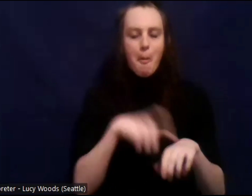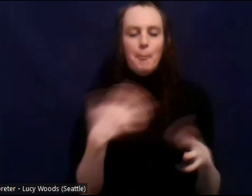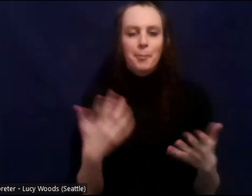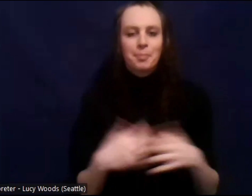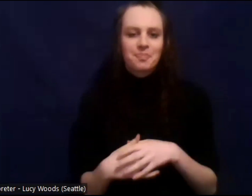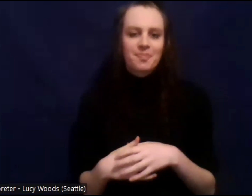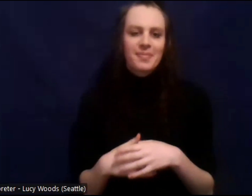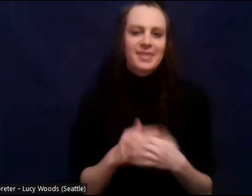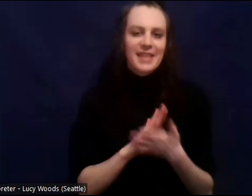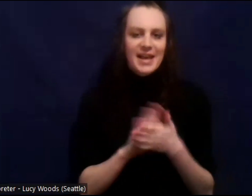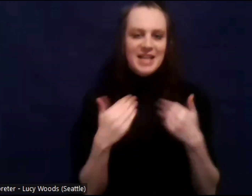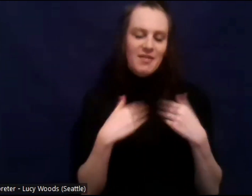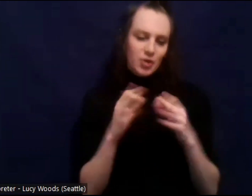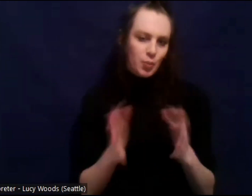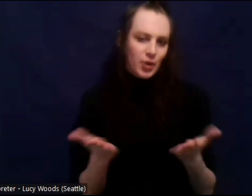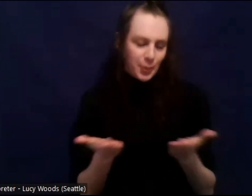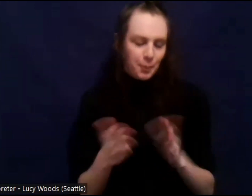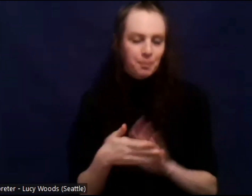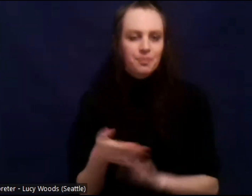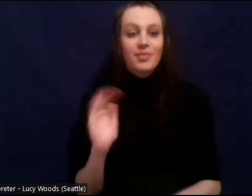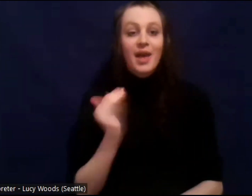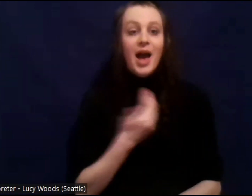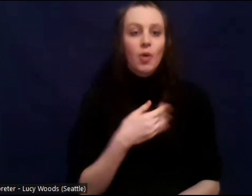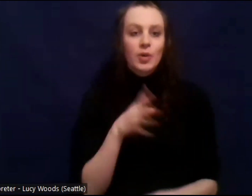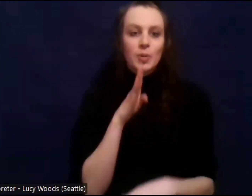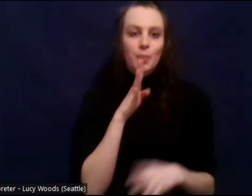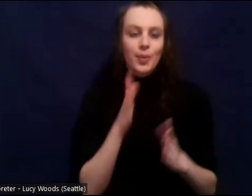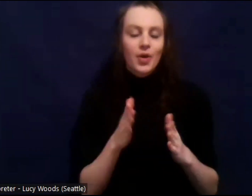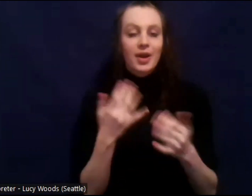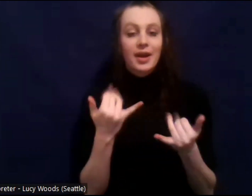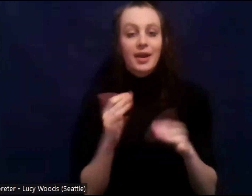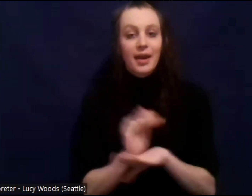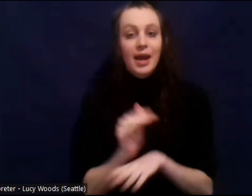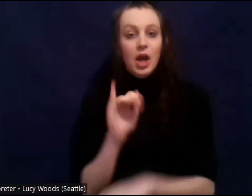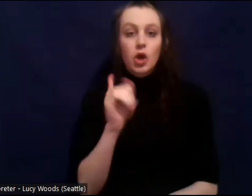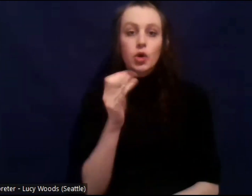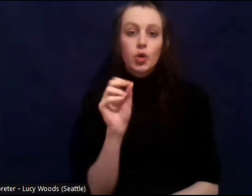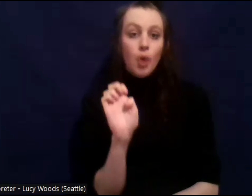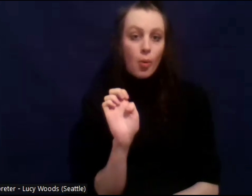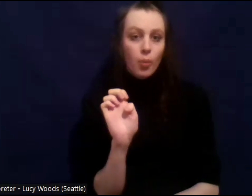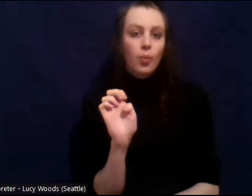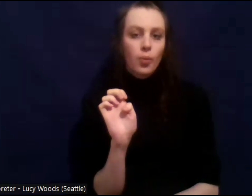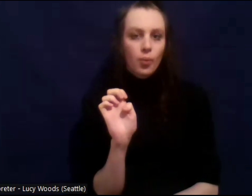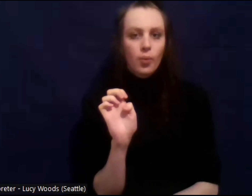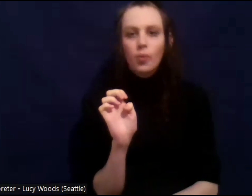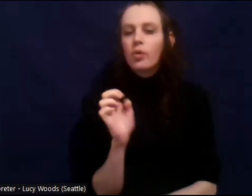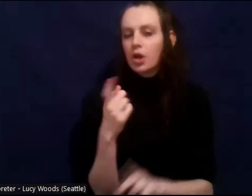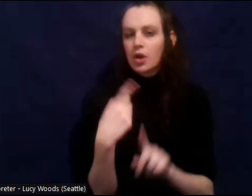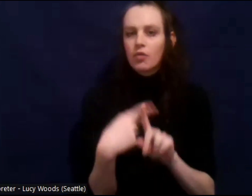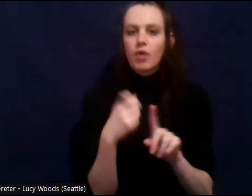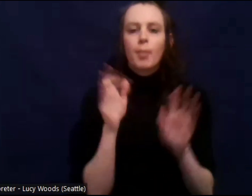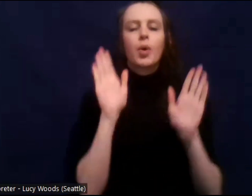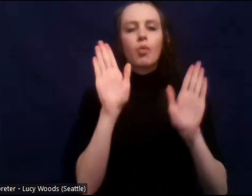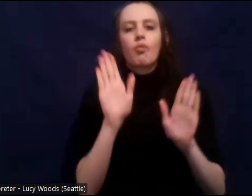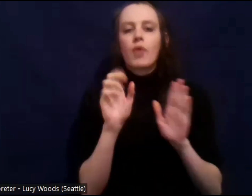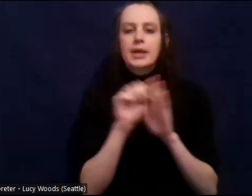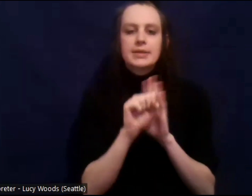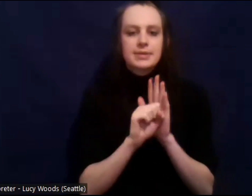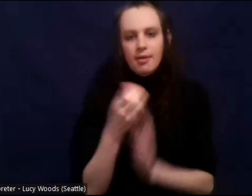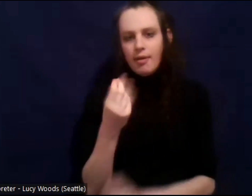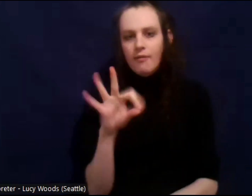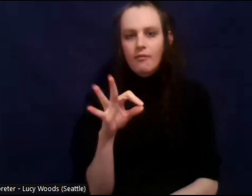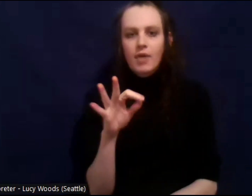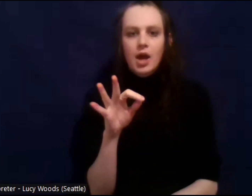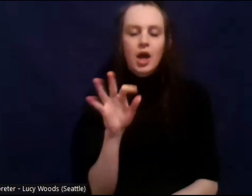speaker tonight is Joe, and Joe came to us from the great state of Georgia,